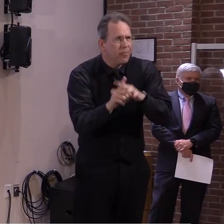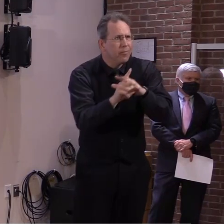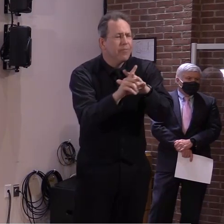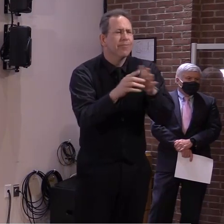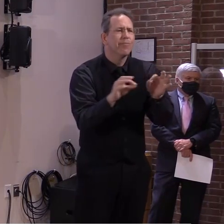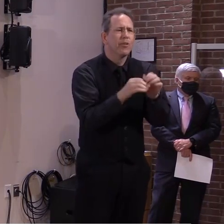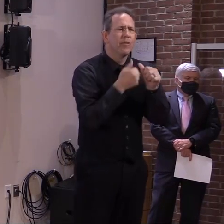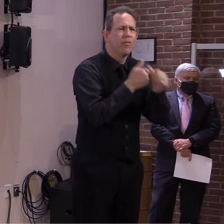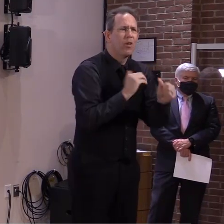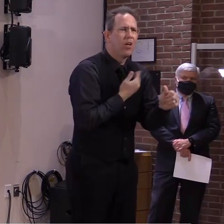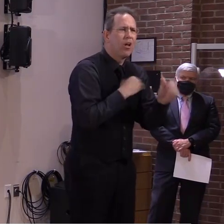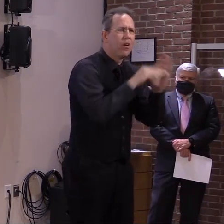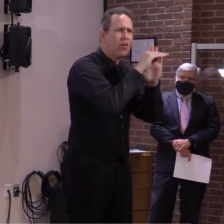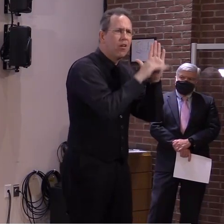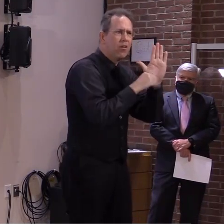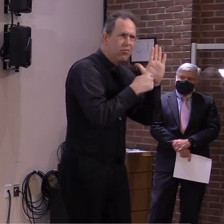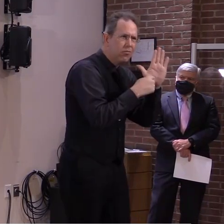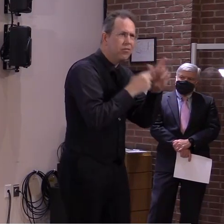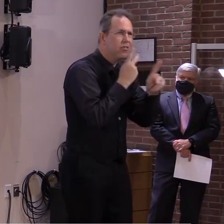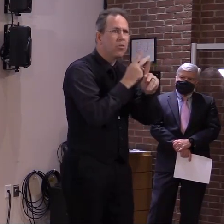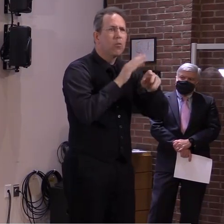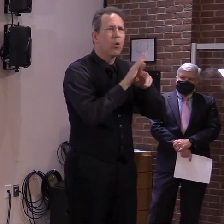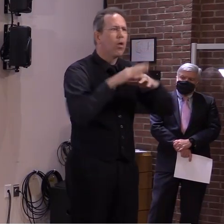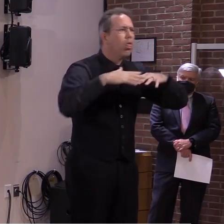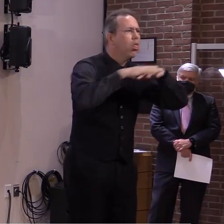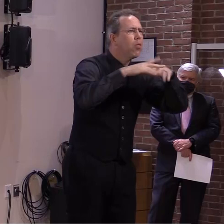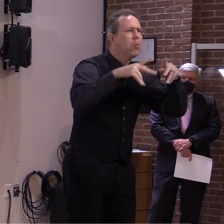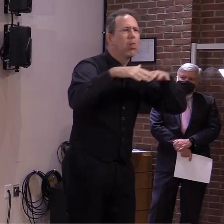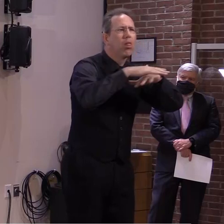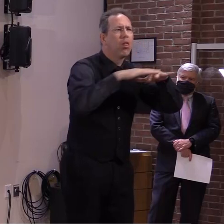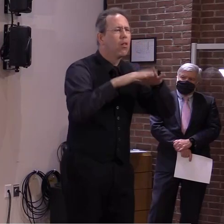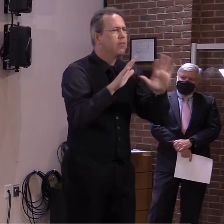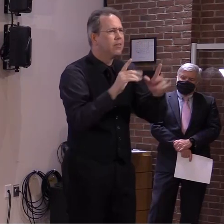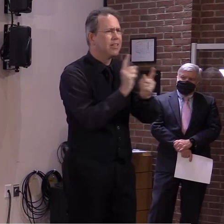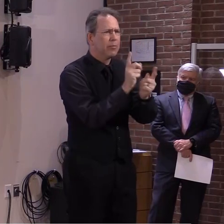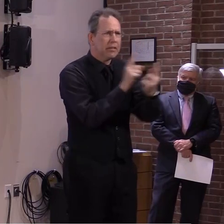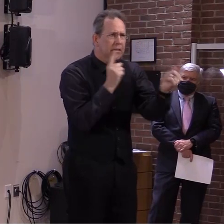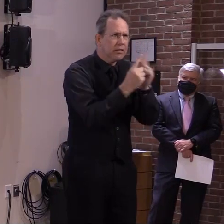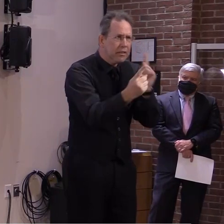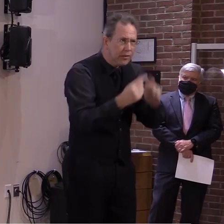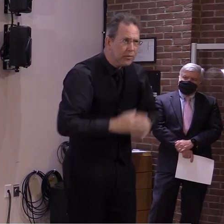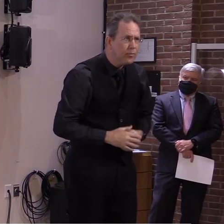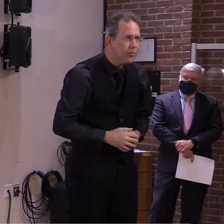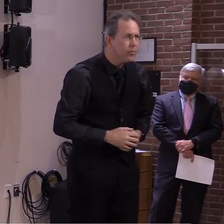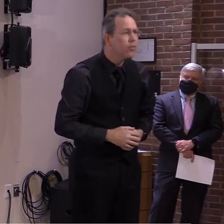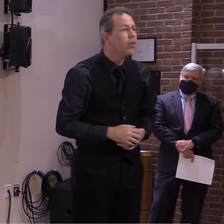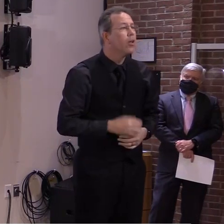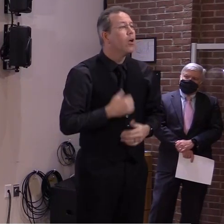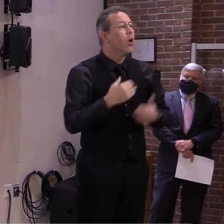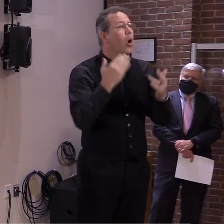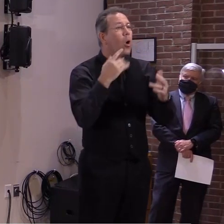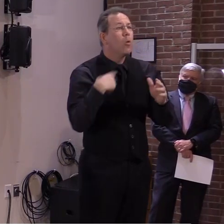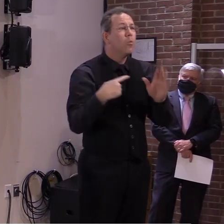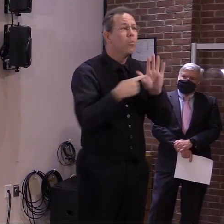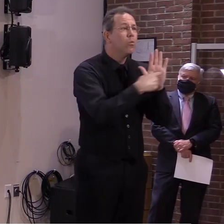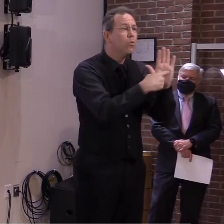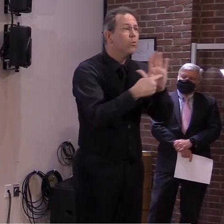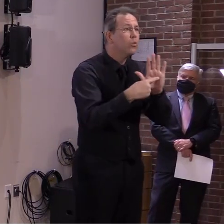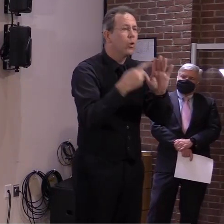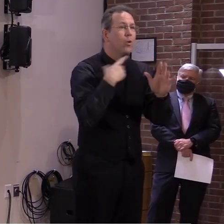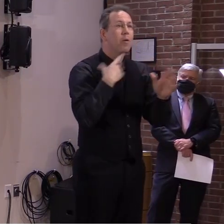I also had hoped to roll out our reopening of the blueprint today, but we've decided to wait until next